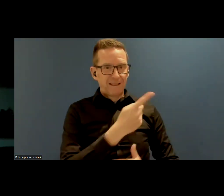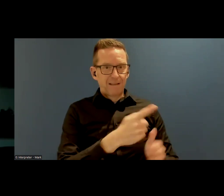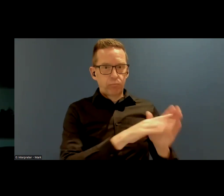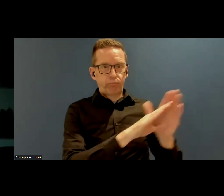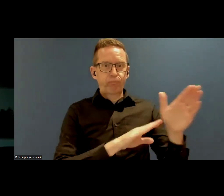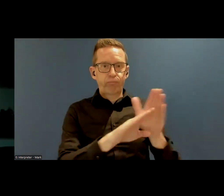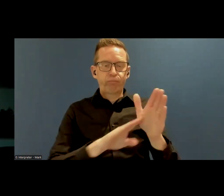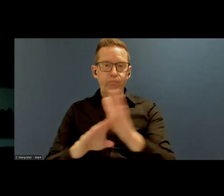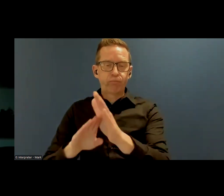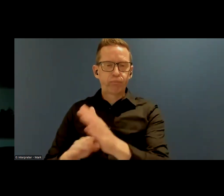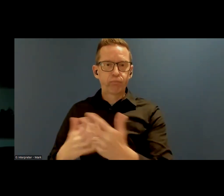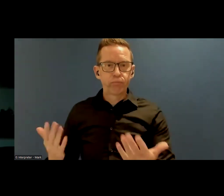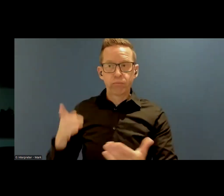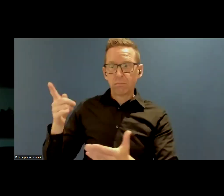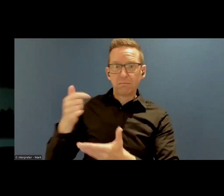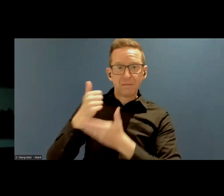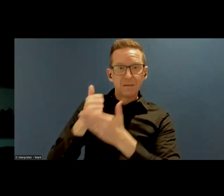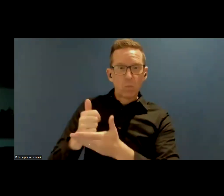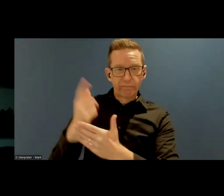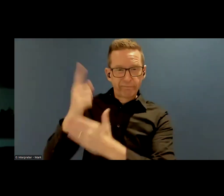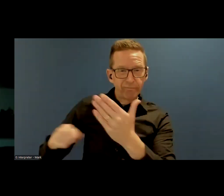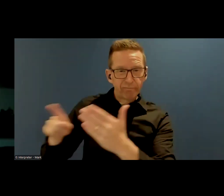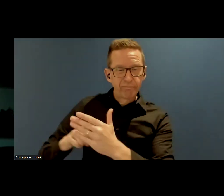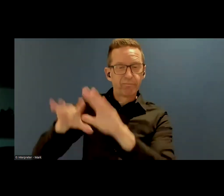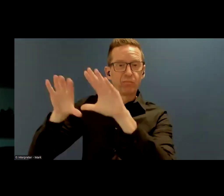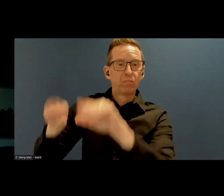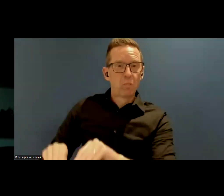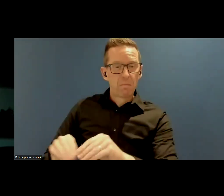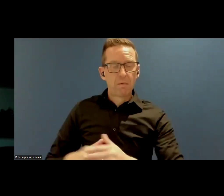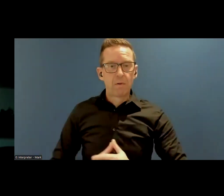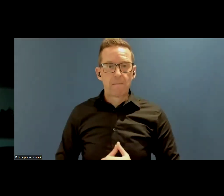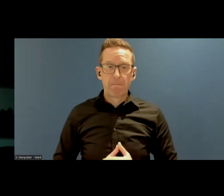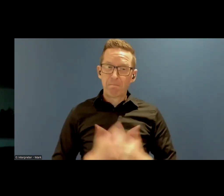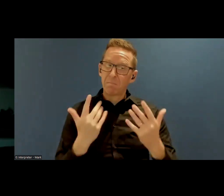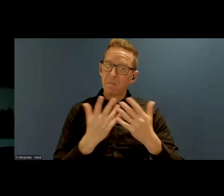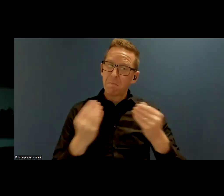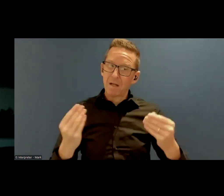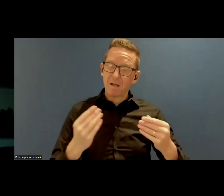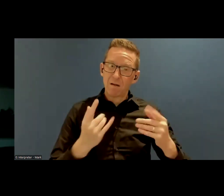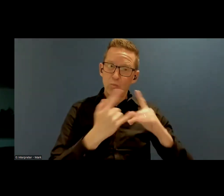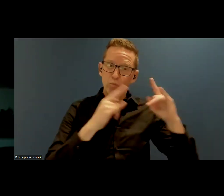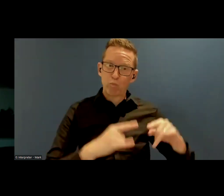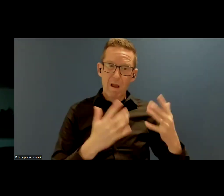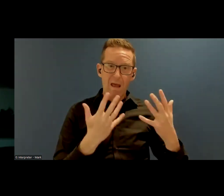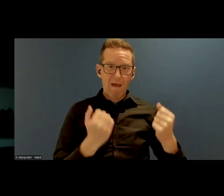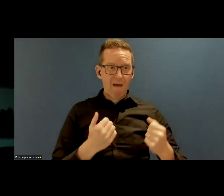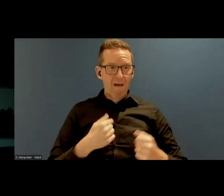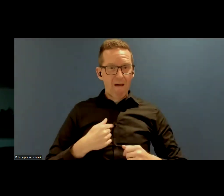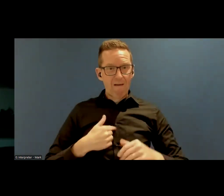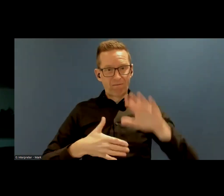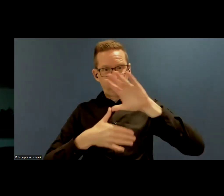canceled. There are still many institutions in the region. Even though the